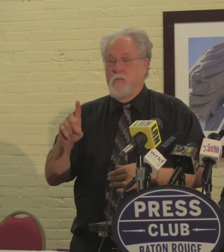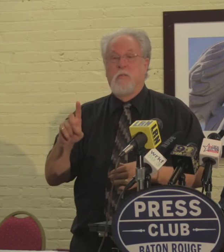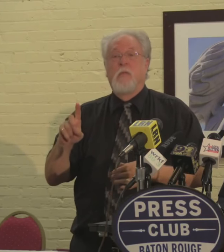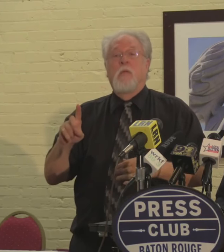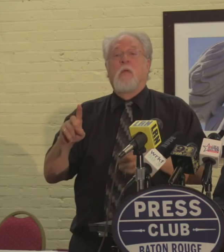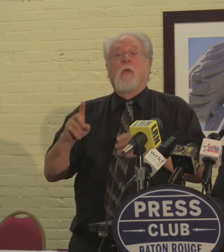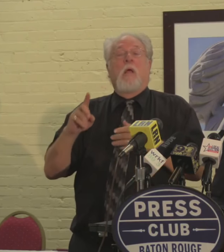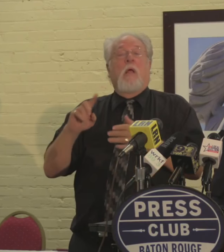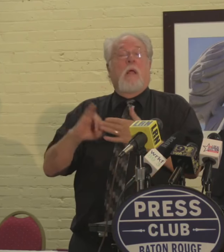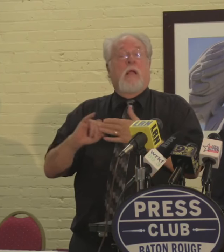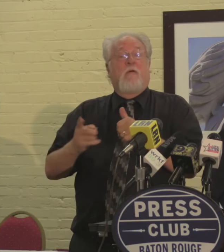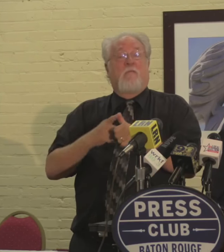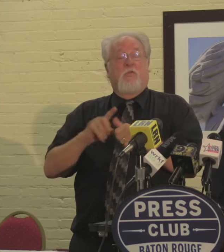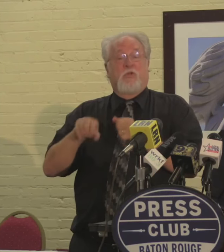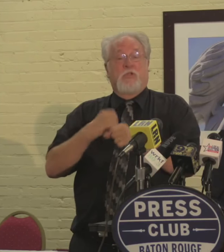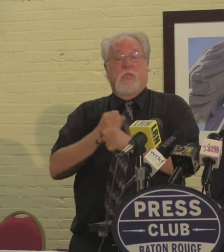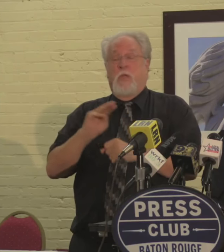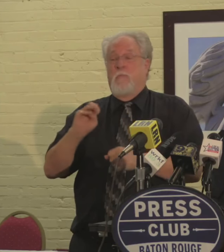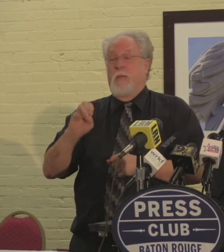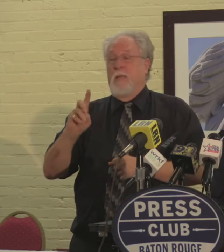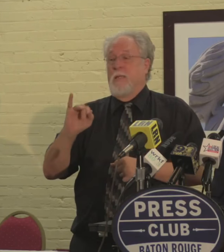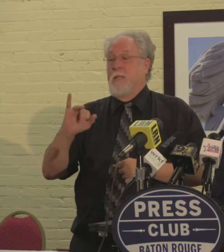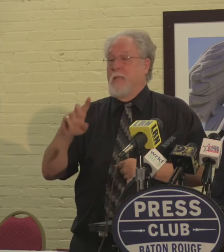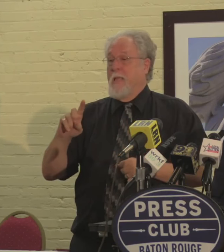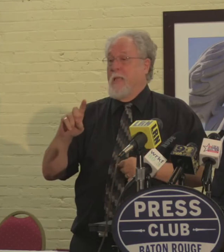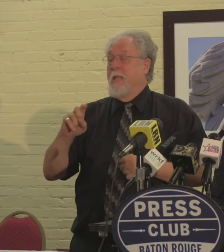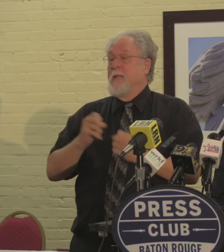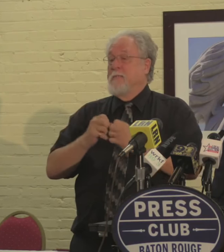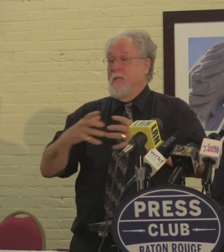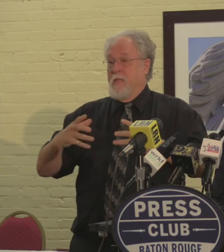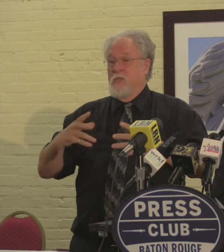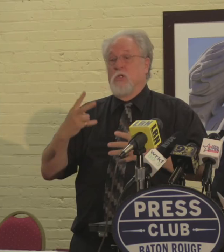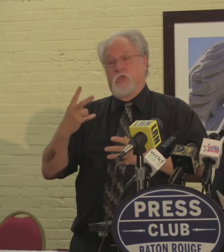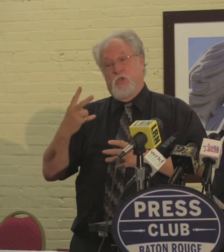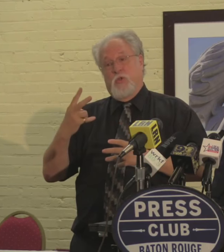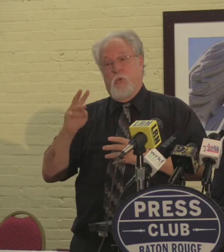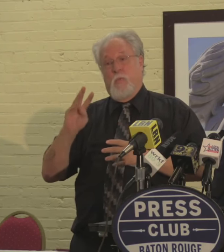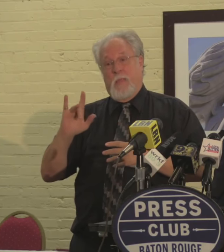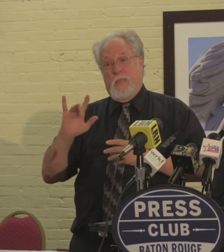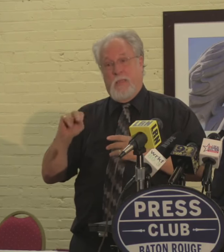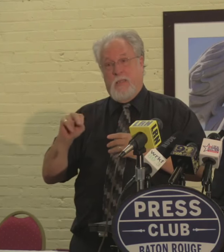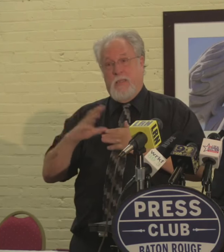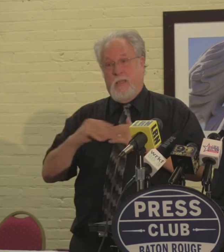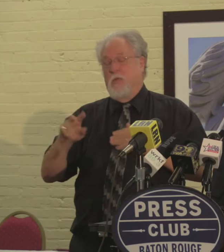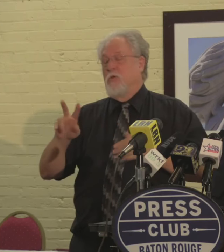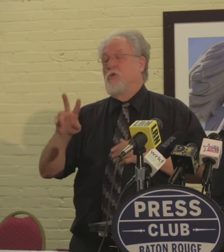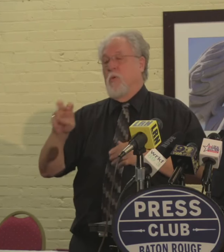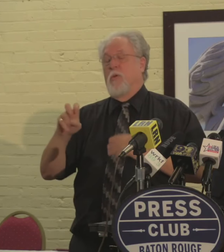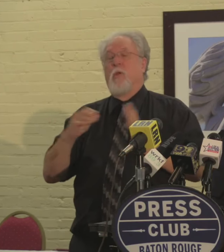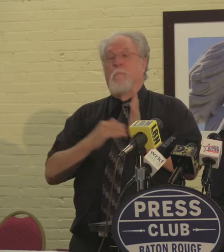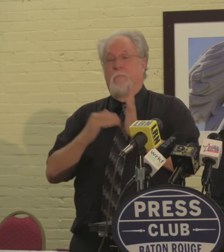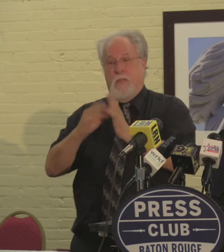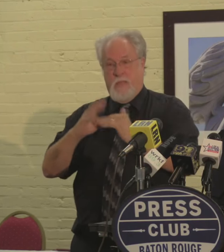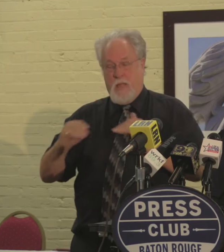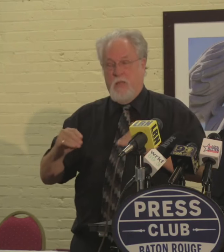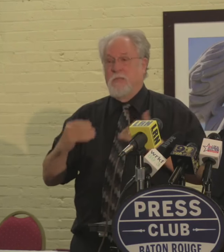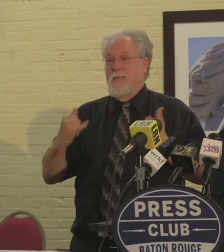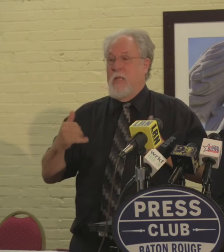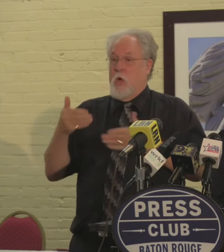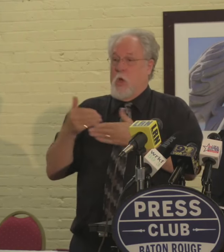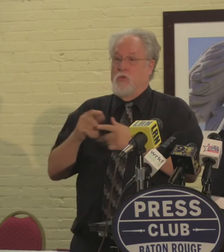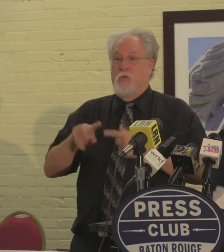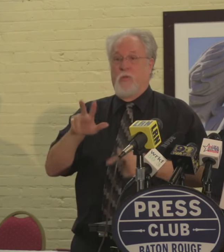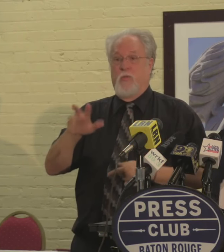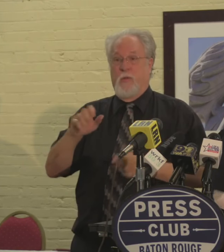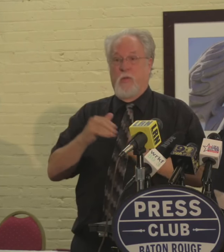Medicaid expansion of about $200 million. In the current fiscal year, that savings is closer to $300 million.